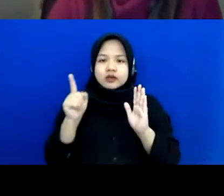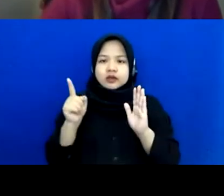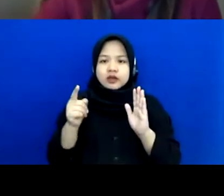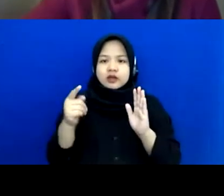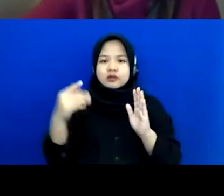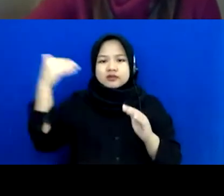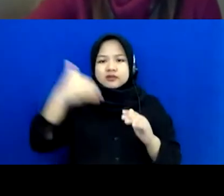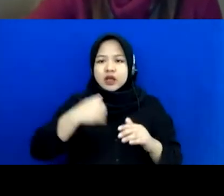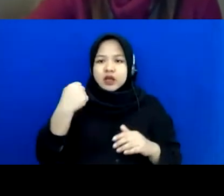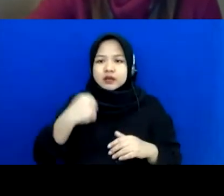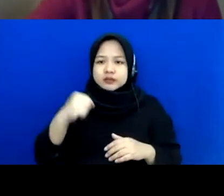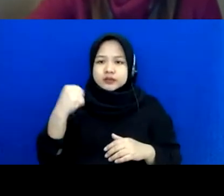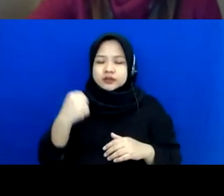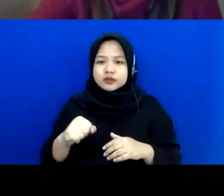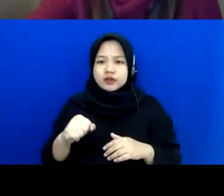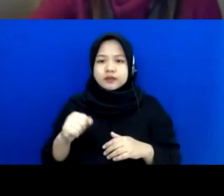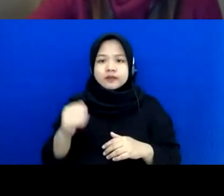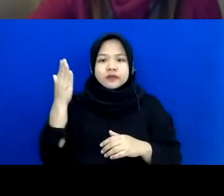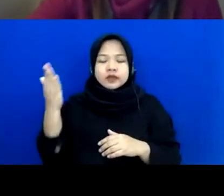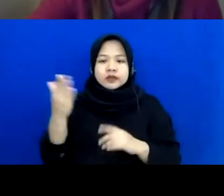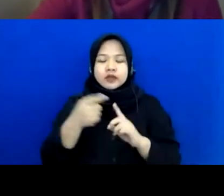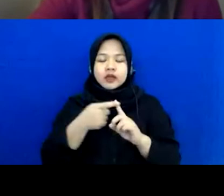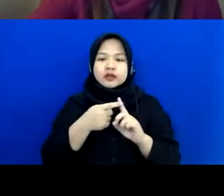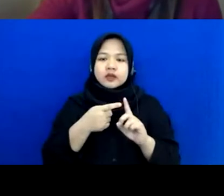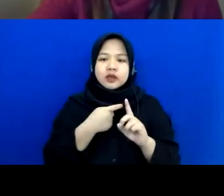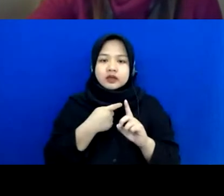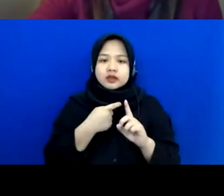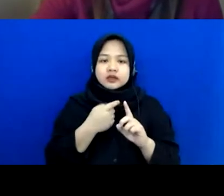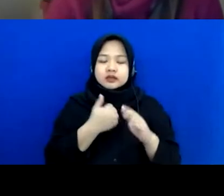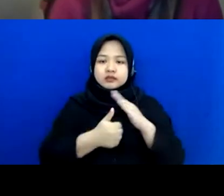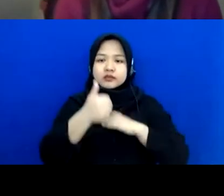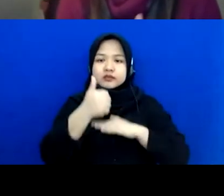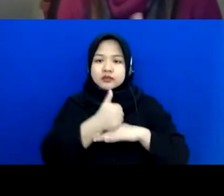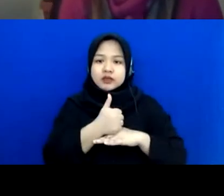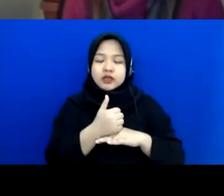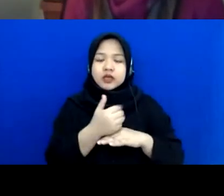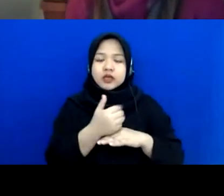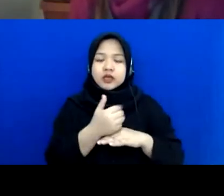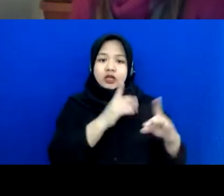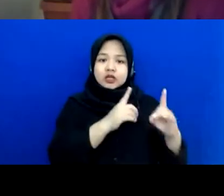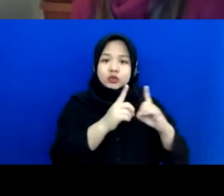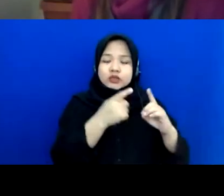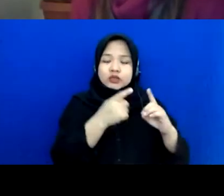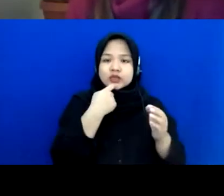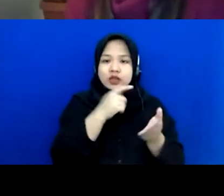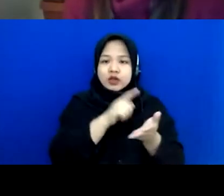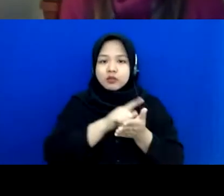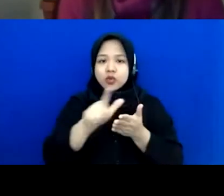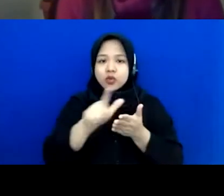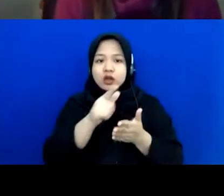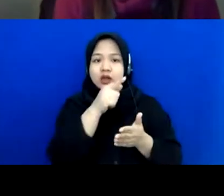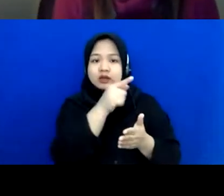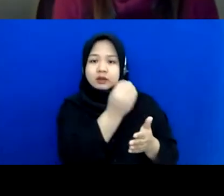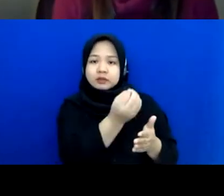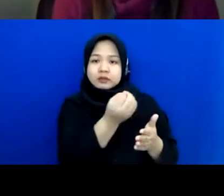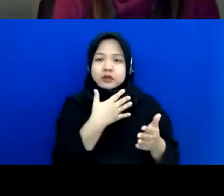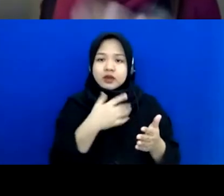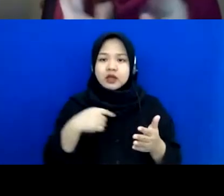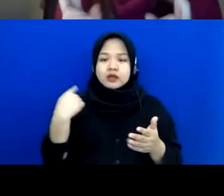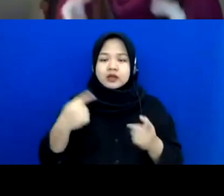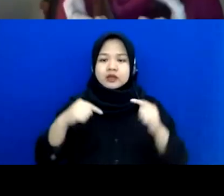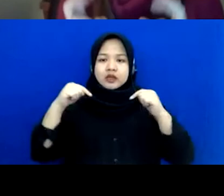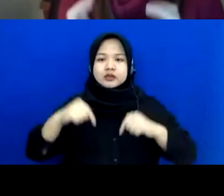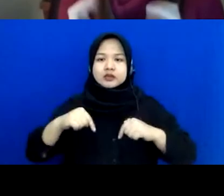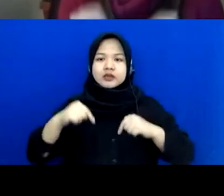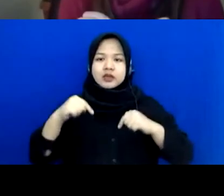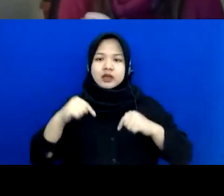today. This quote from Ryan during one of our discussions for this report, he shared, "We are now beyond the good